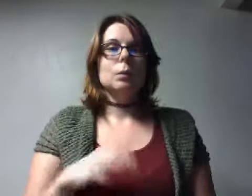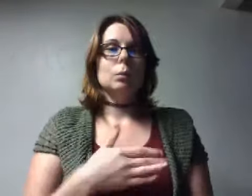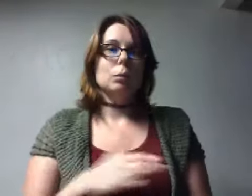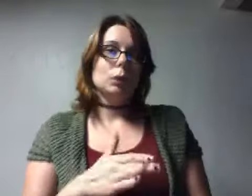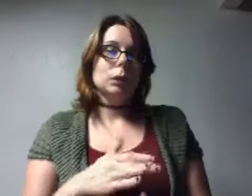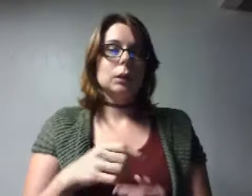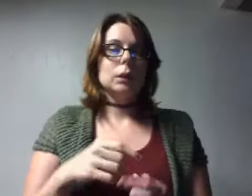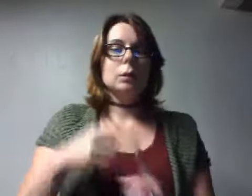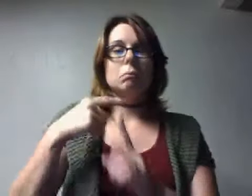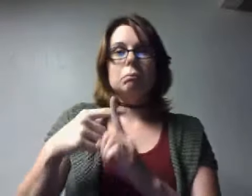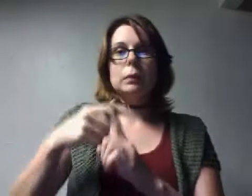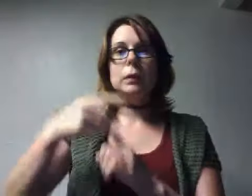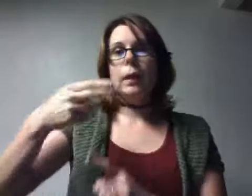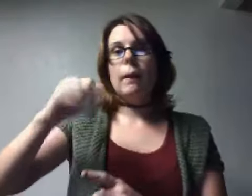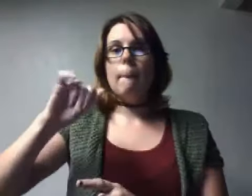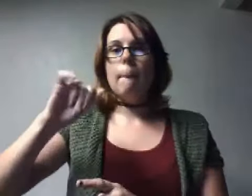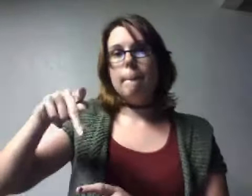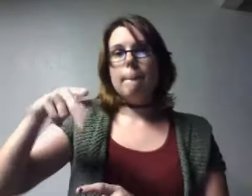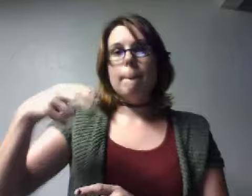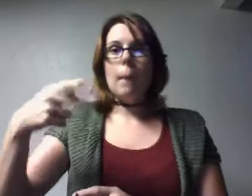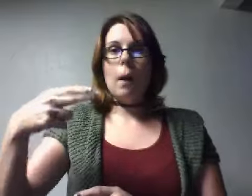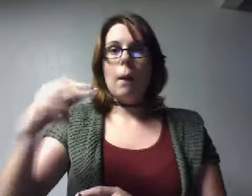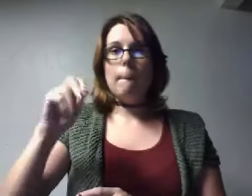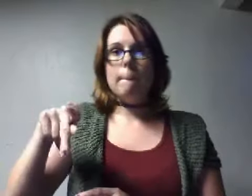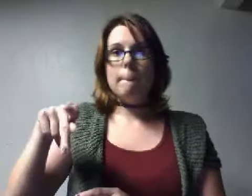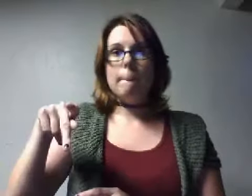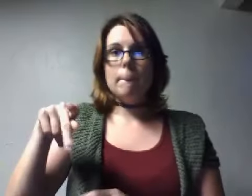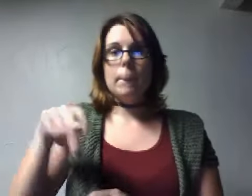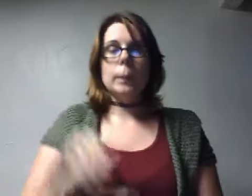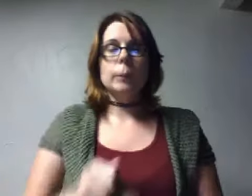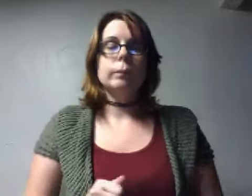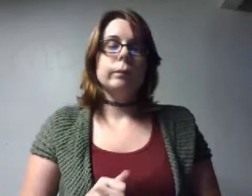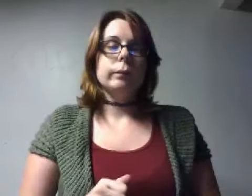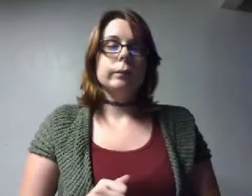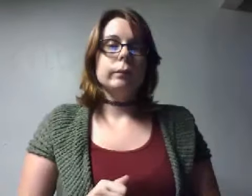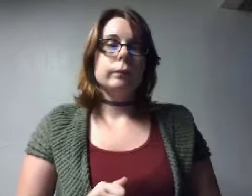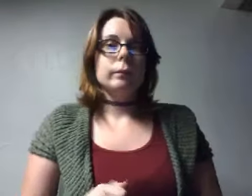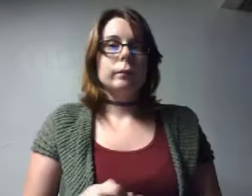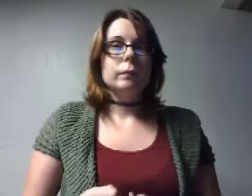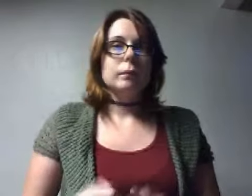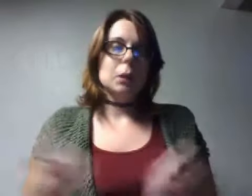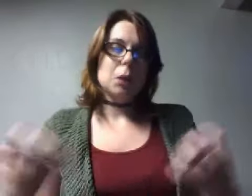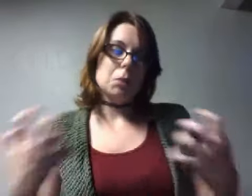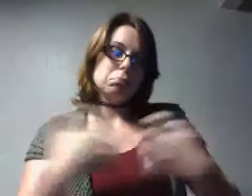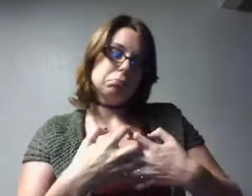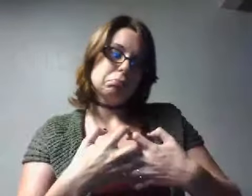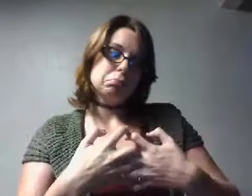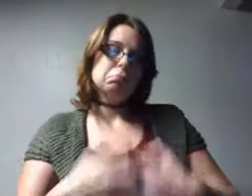and I love jazz. My grandfather was an avid jazz listener, so it just kind of fit in with that whole photography vibe, and even the